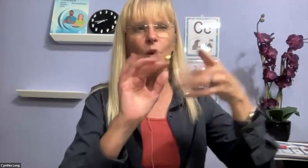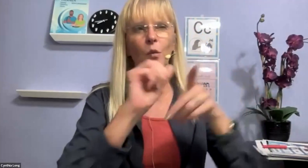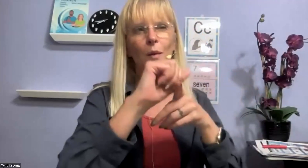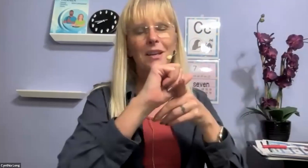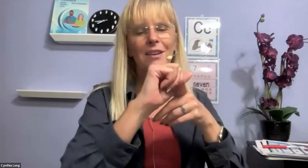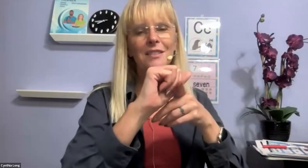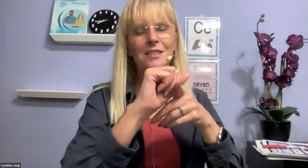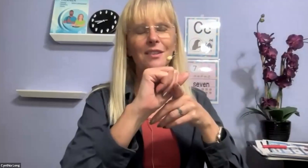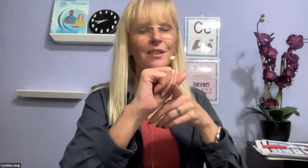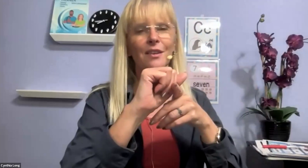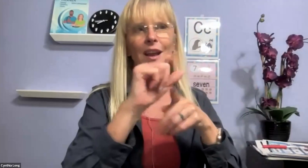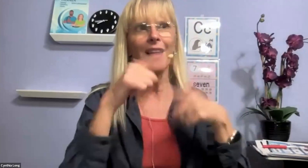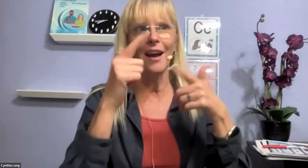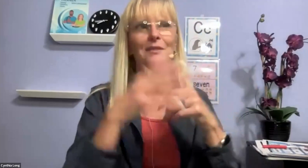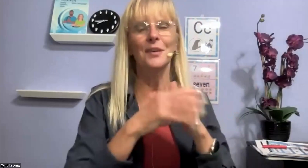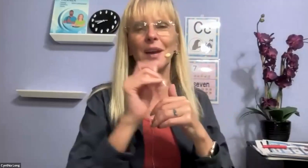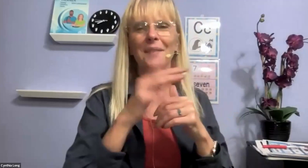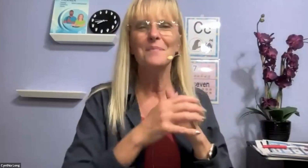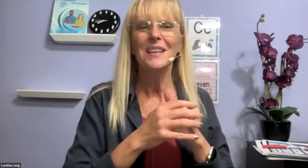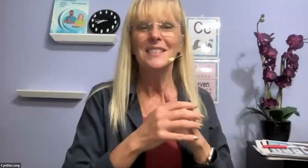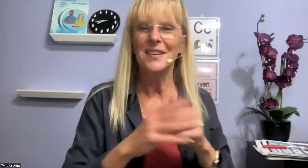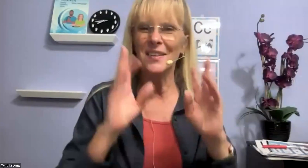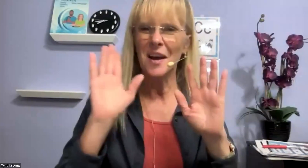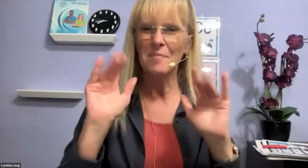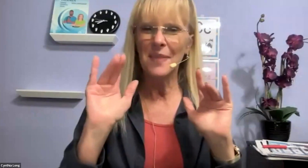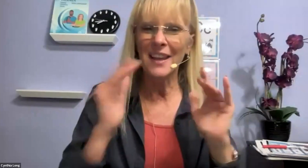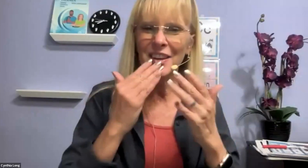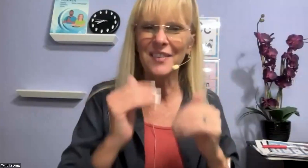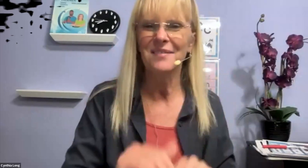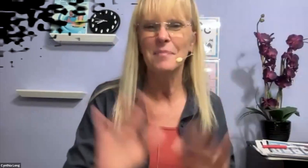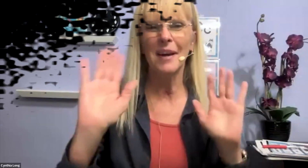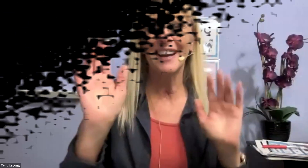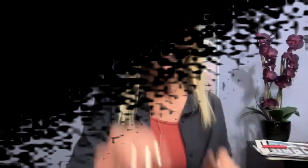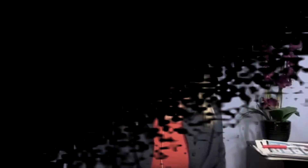webinars or lives. Okay, so thank you. Bye-bye.